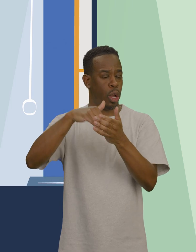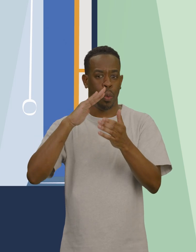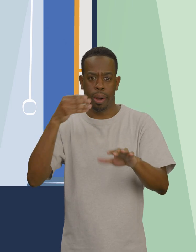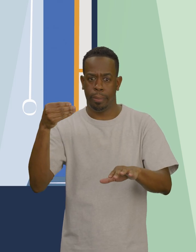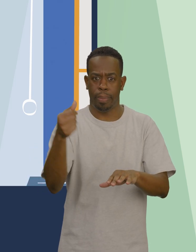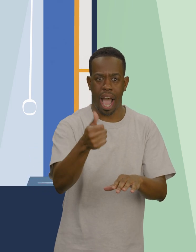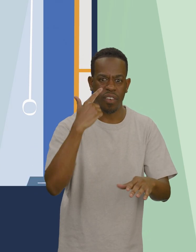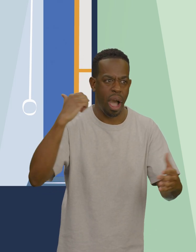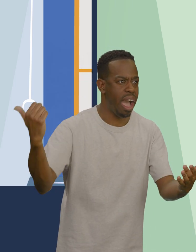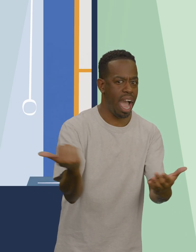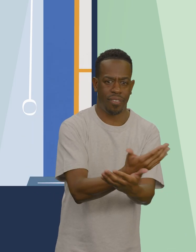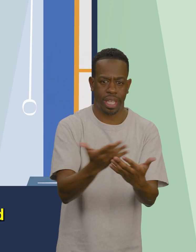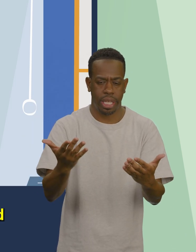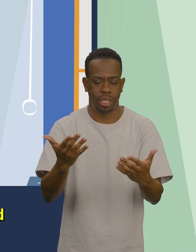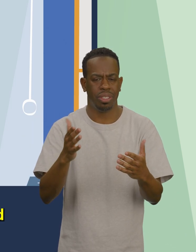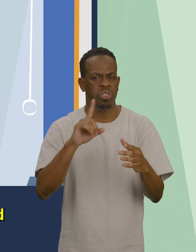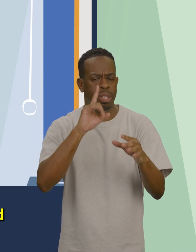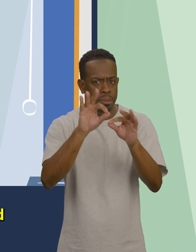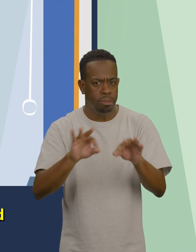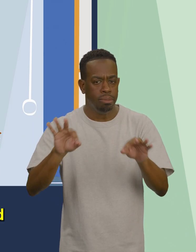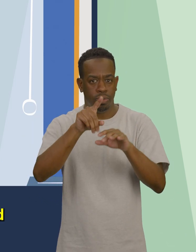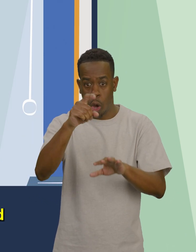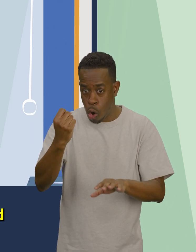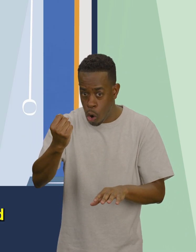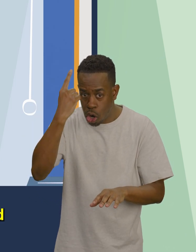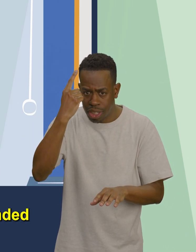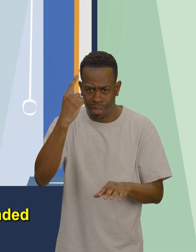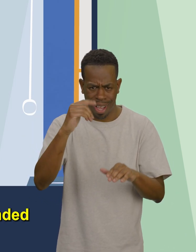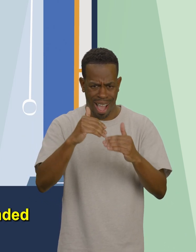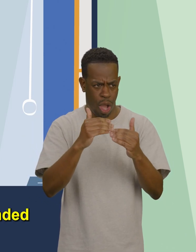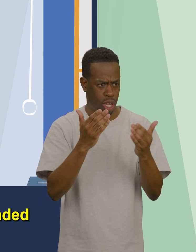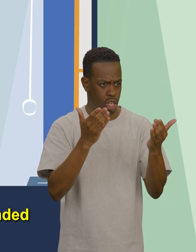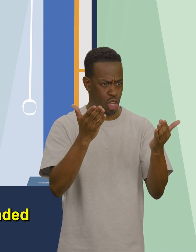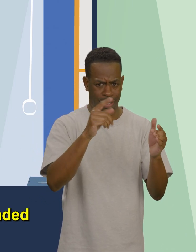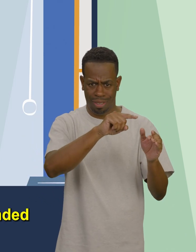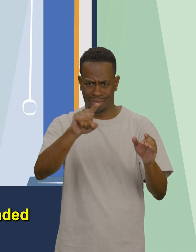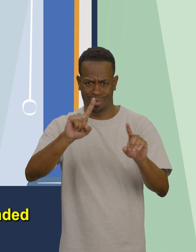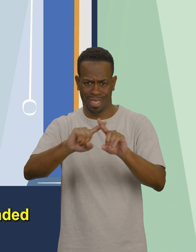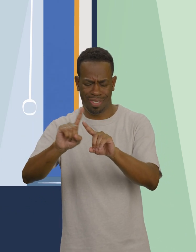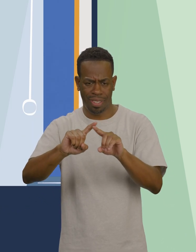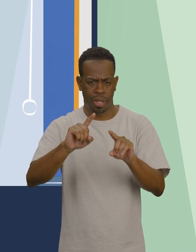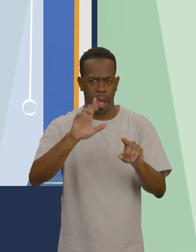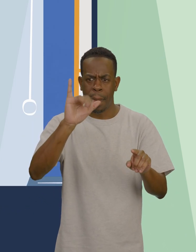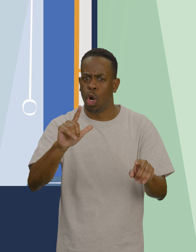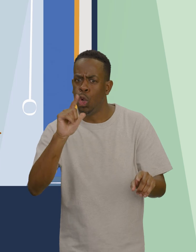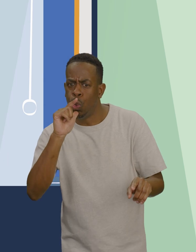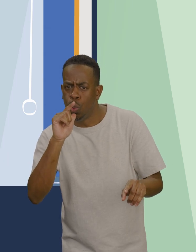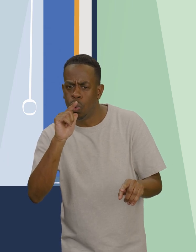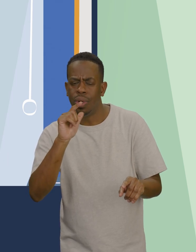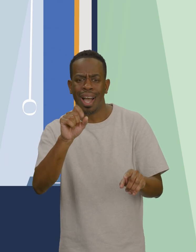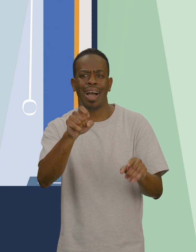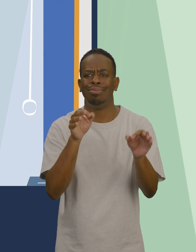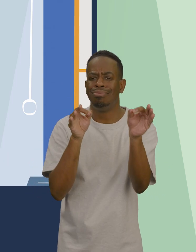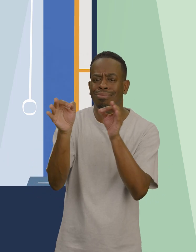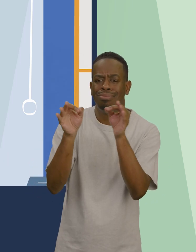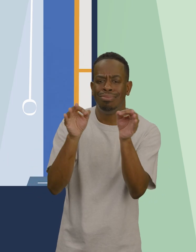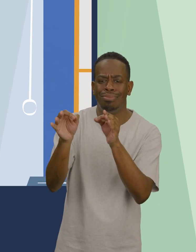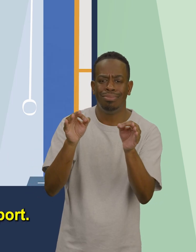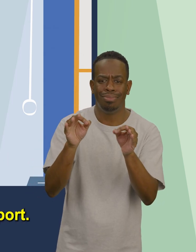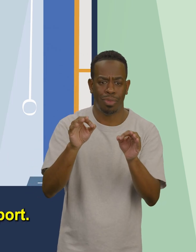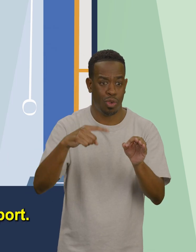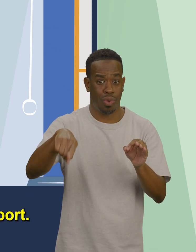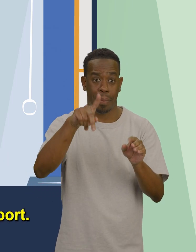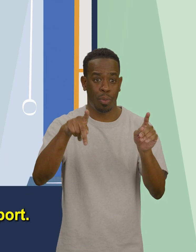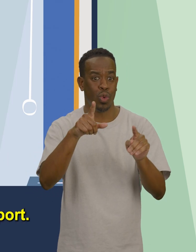the regional centers pay for everything. It's crucial you understand how different services are funded and by whom, so you can explain